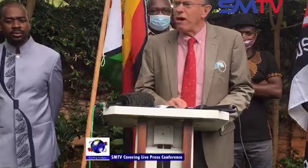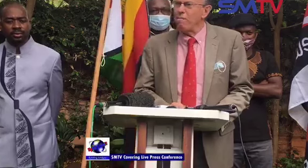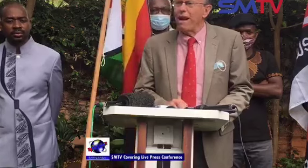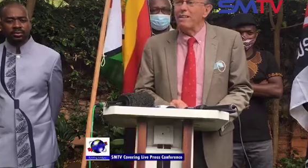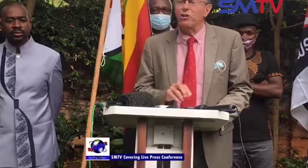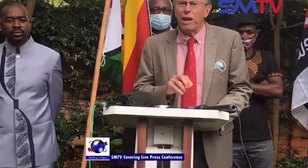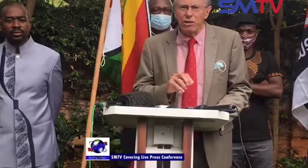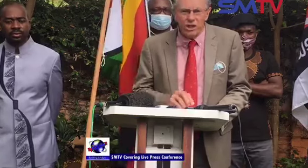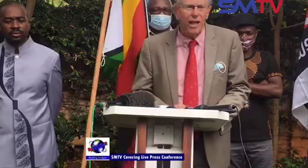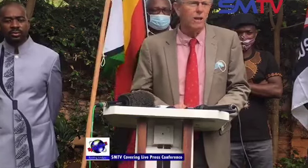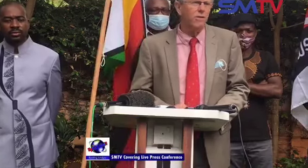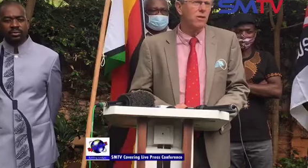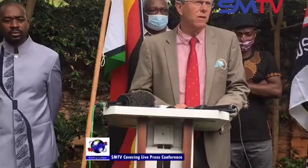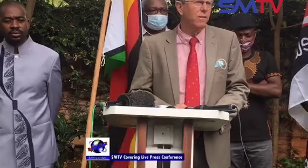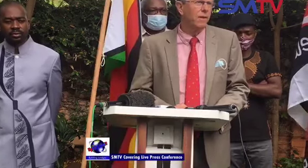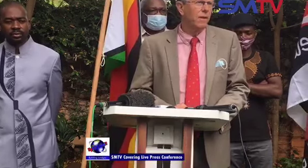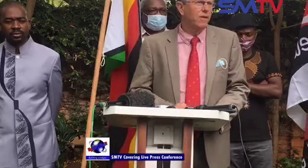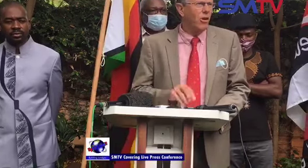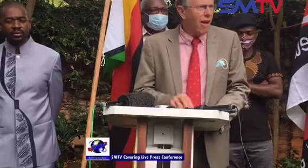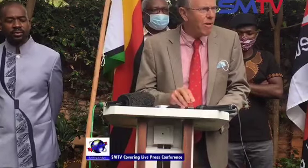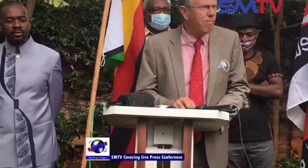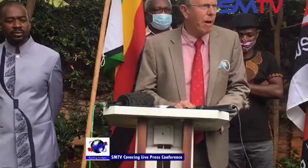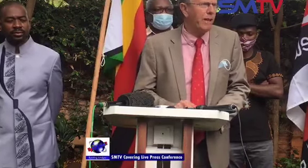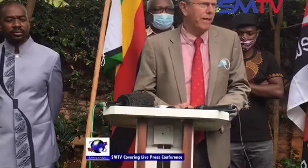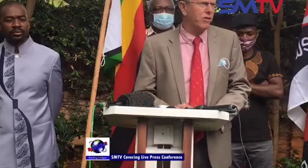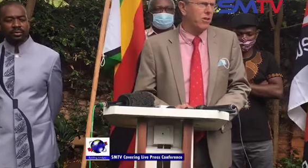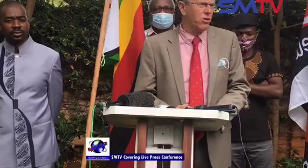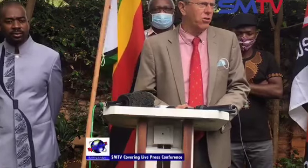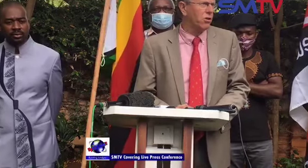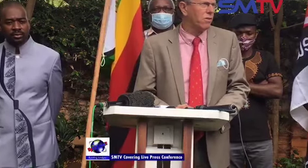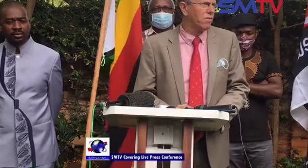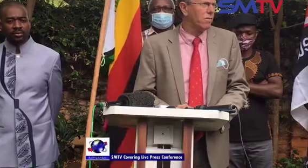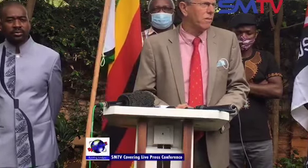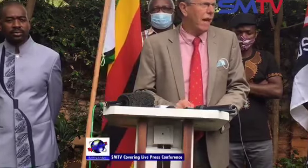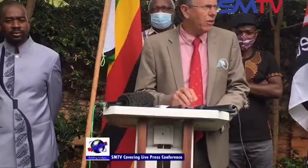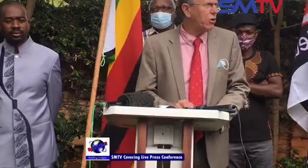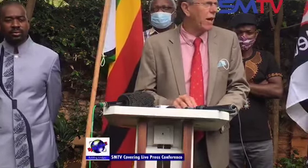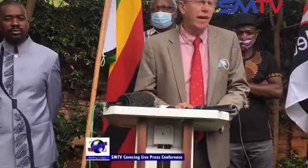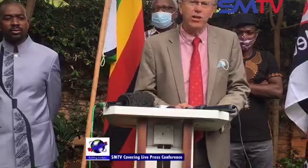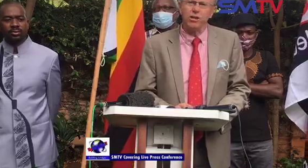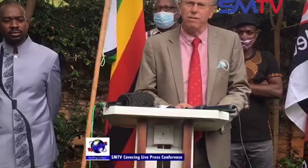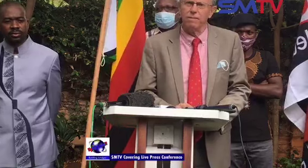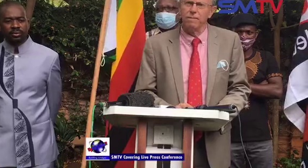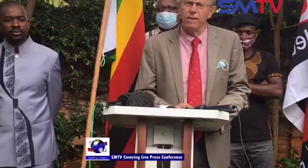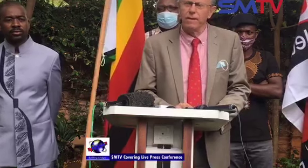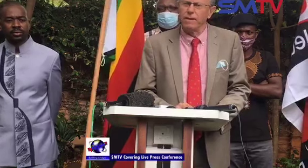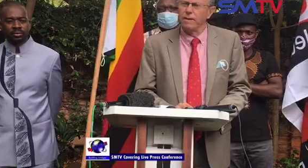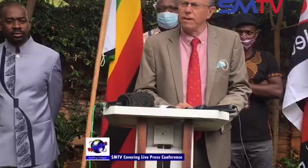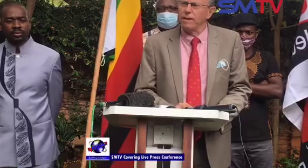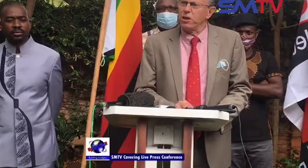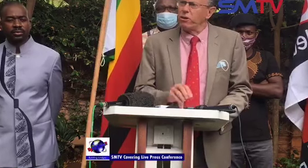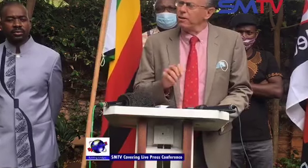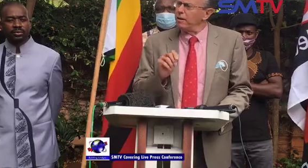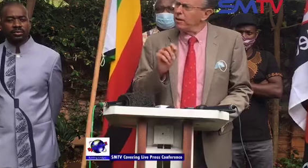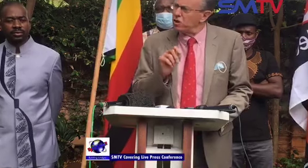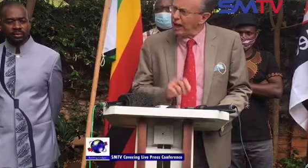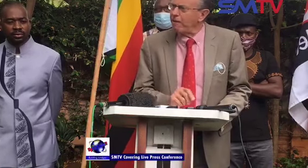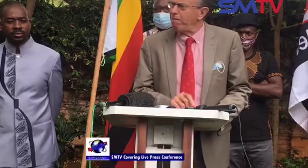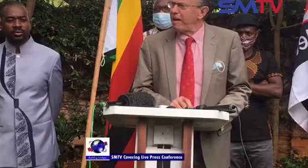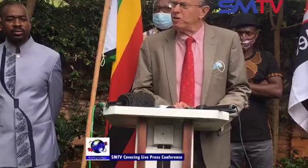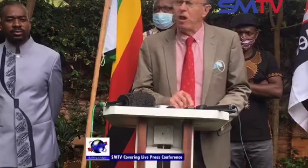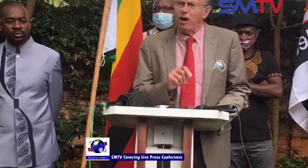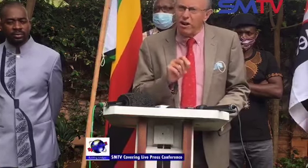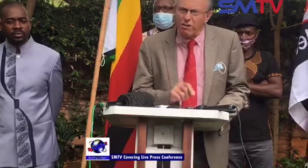we are applying to ourselves, to every public institution, and to our nation, so that